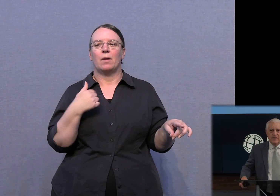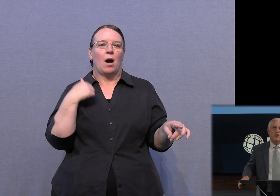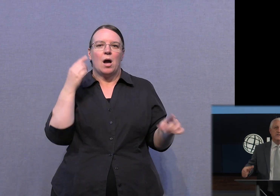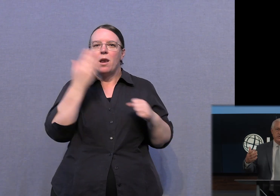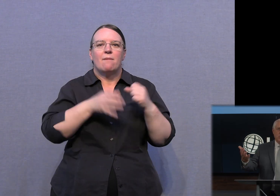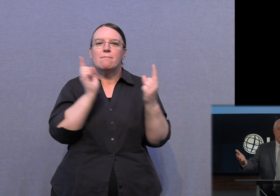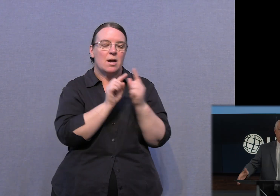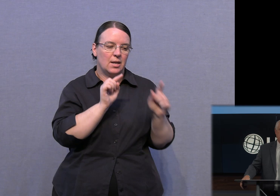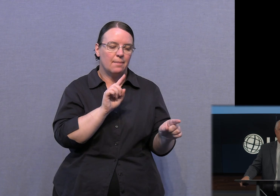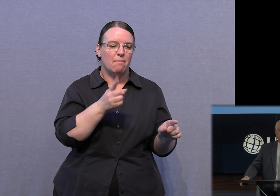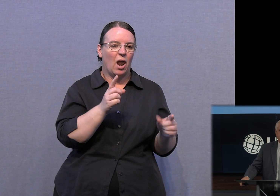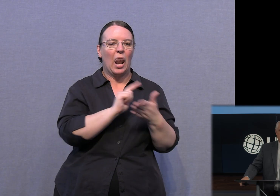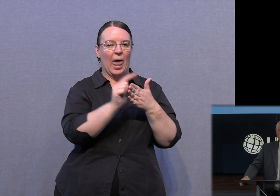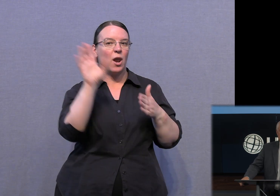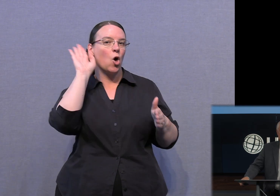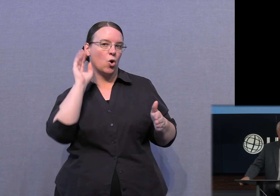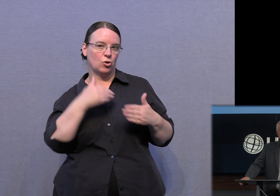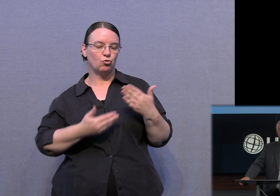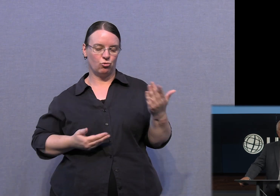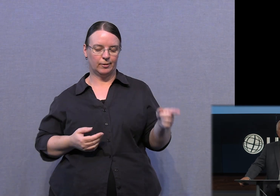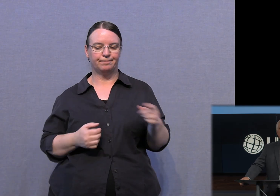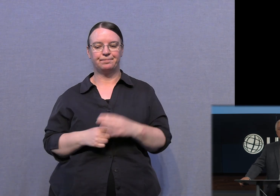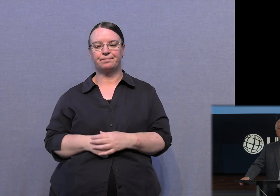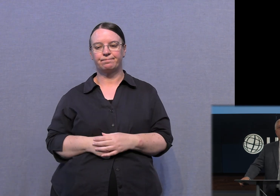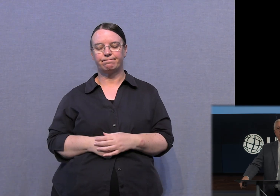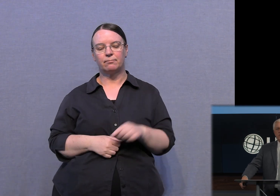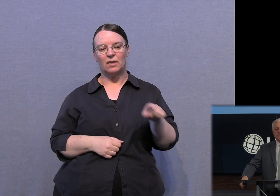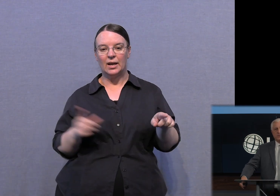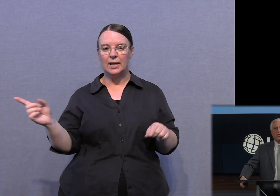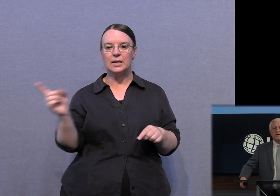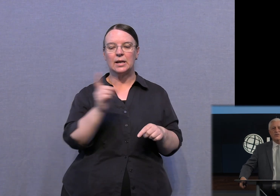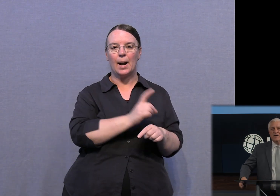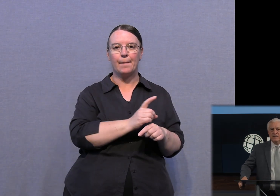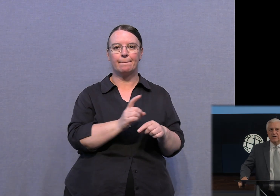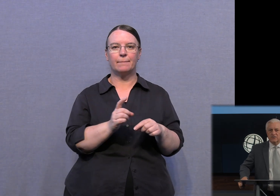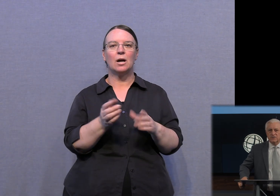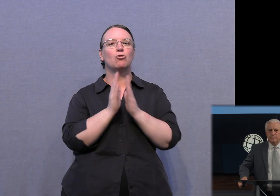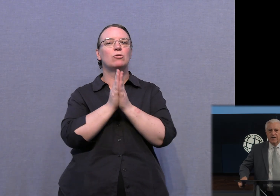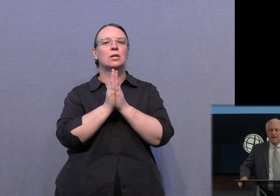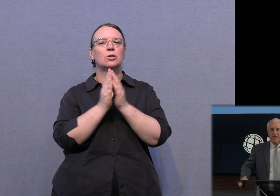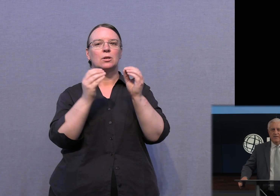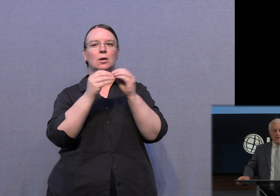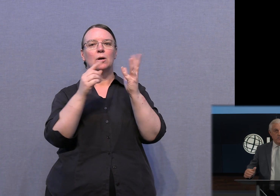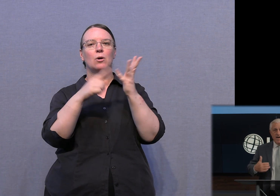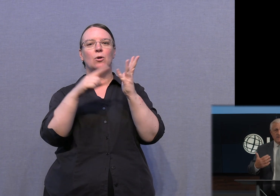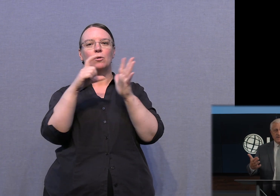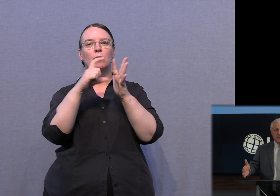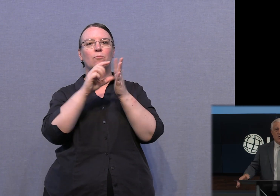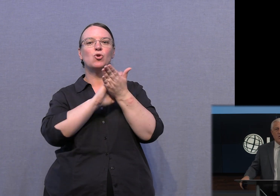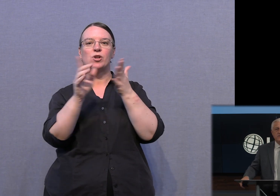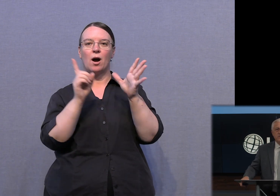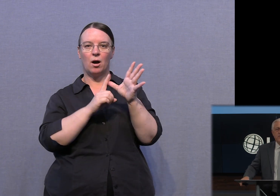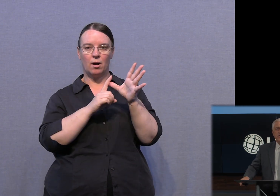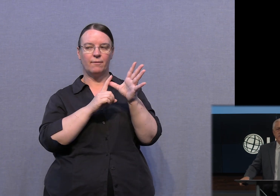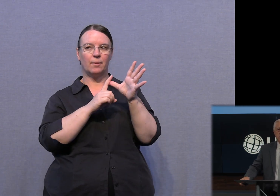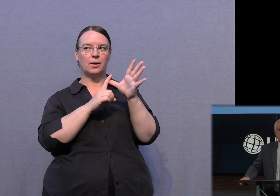I didn't meet him, but heard the story later. And he had been a practicing Buddhist for 23 years. And he would meditate